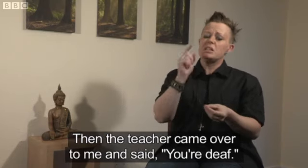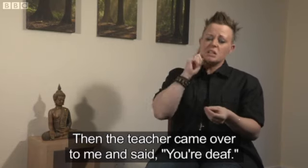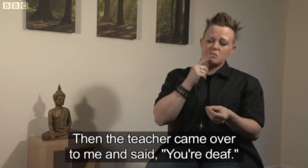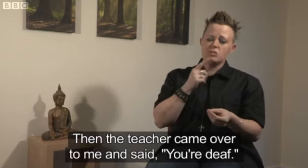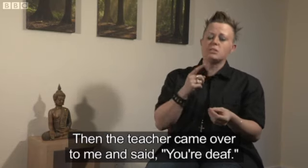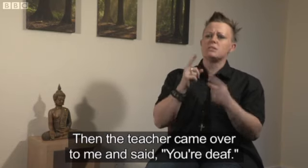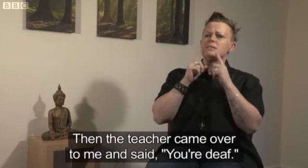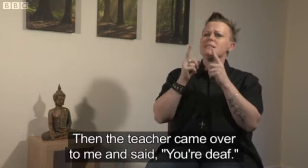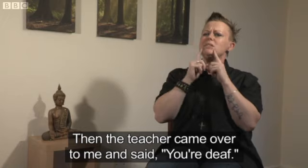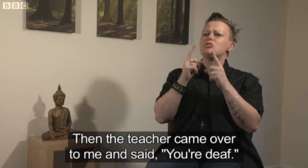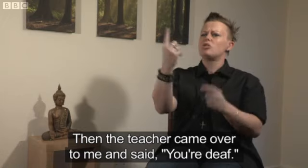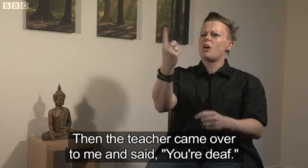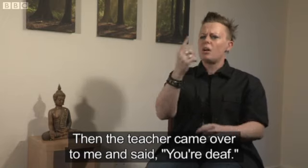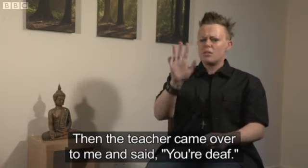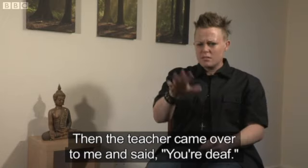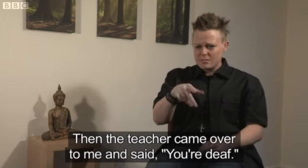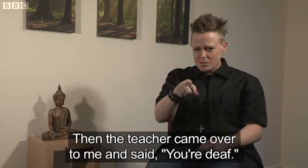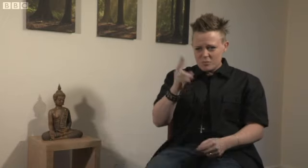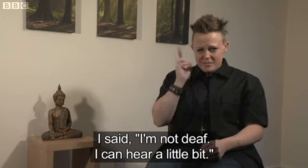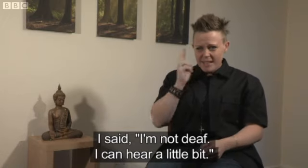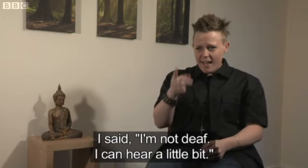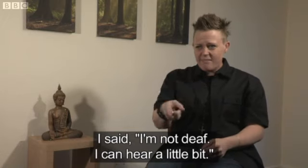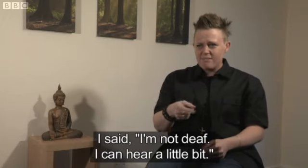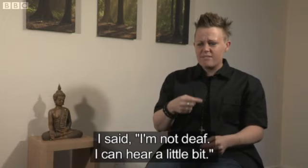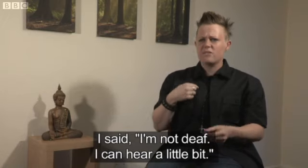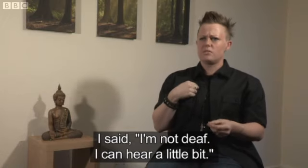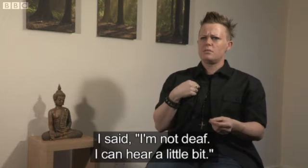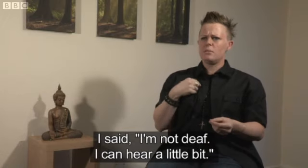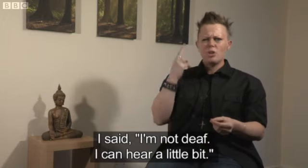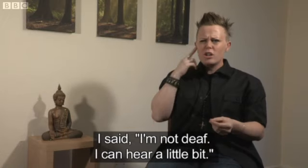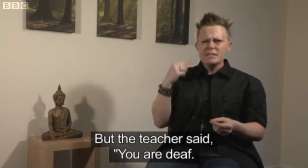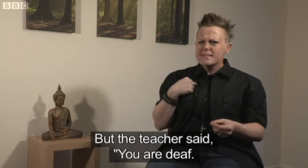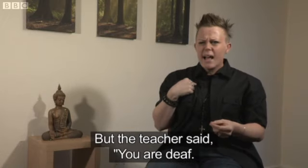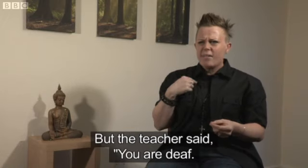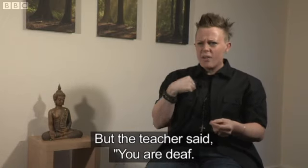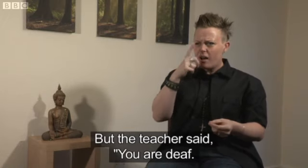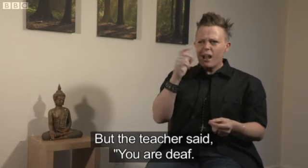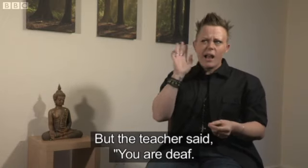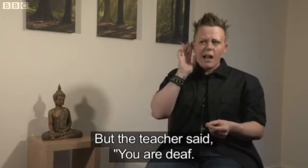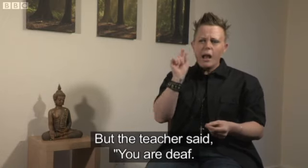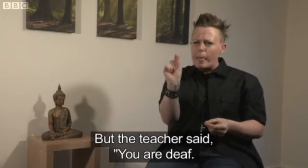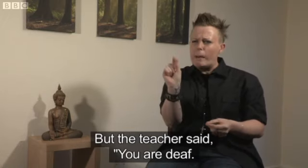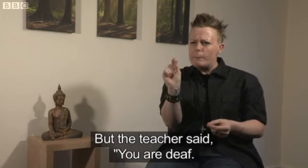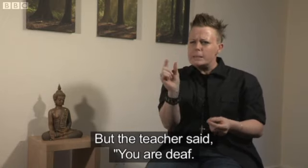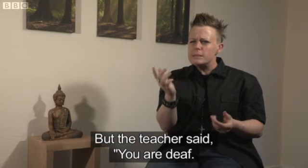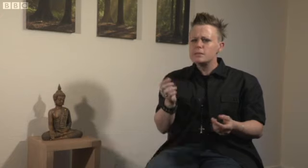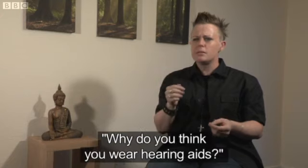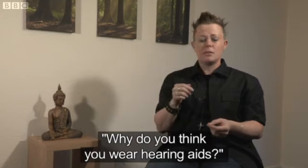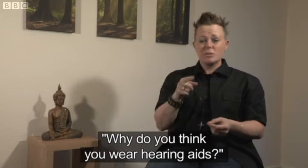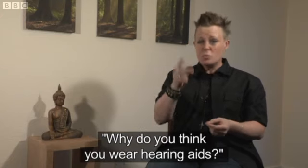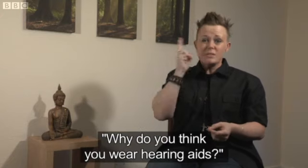said, "You're deaf." I said, "I'm not deaf, I can hear a little bit." But the teacher said, "You are deaf. Why do you think you wear hearing